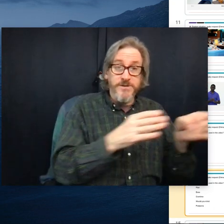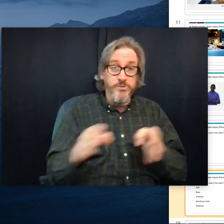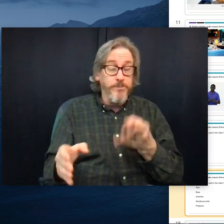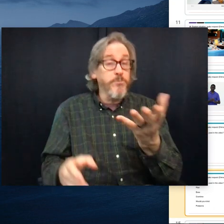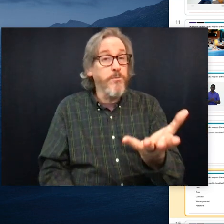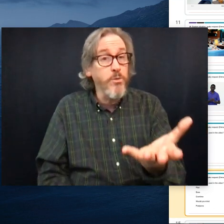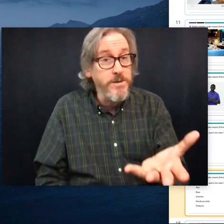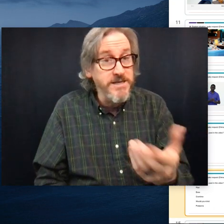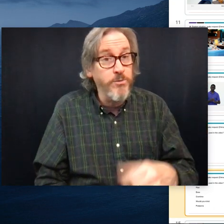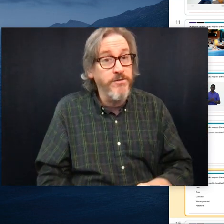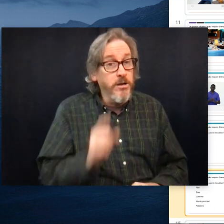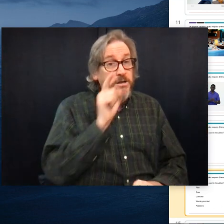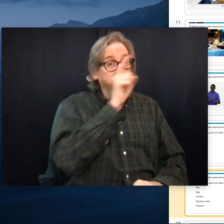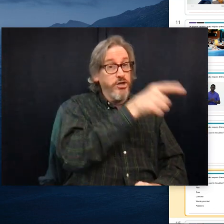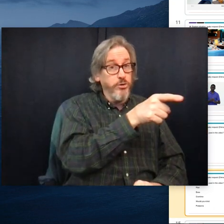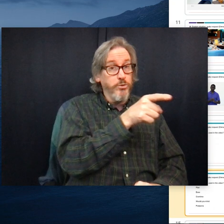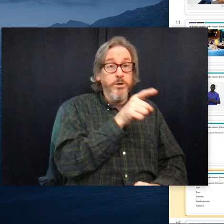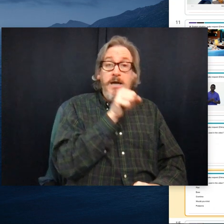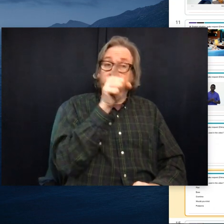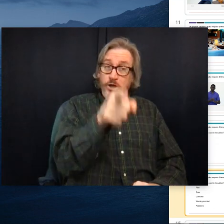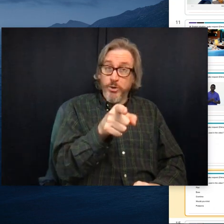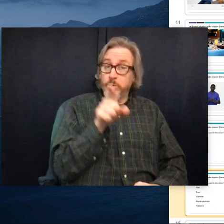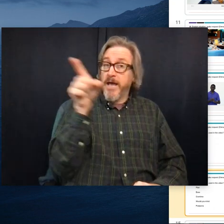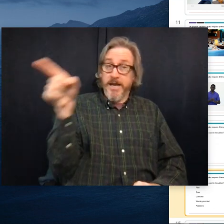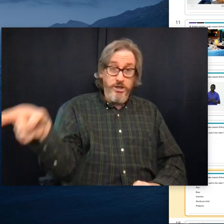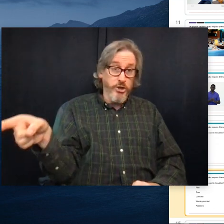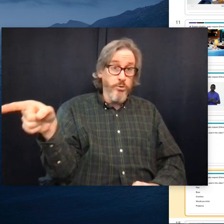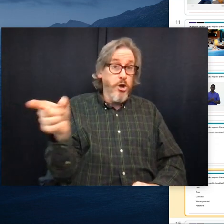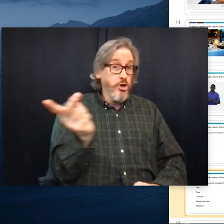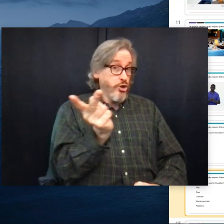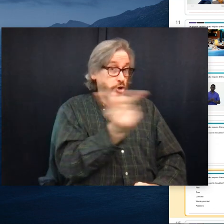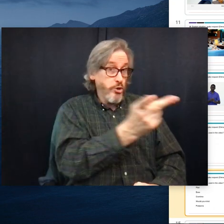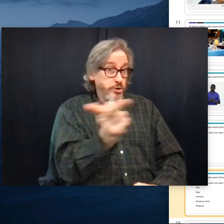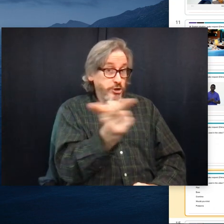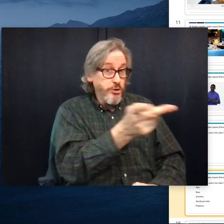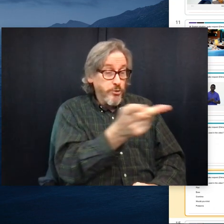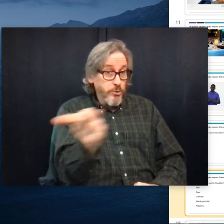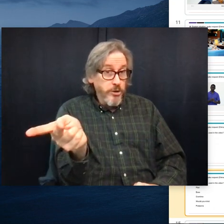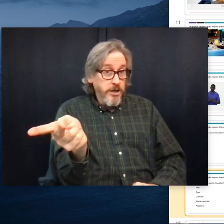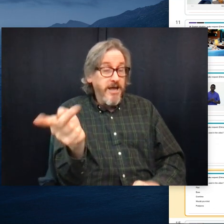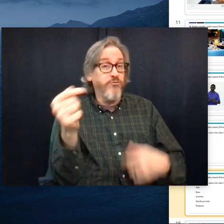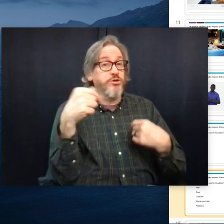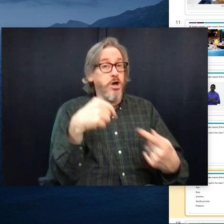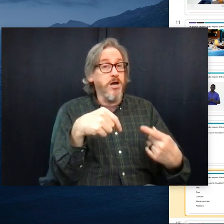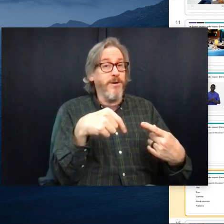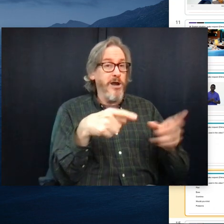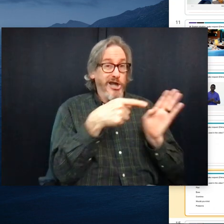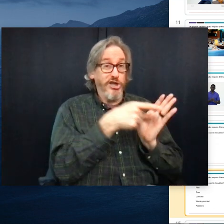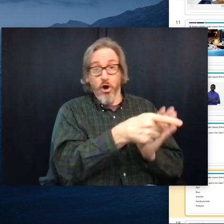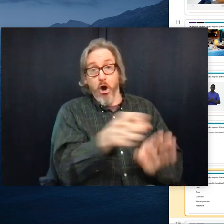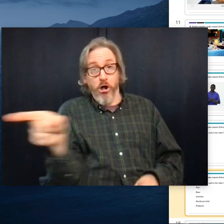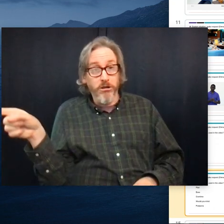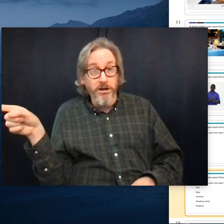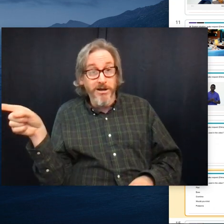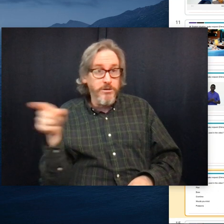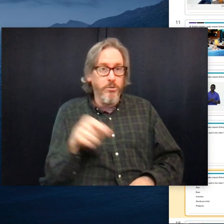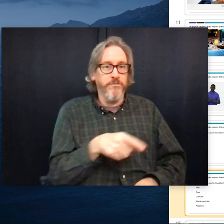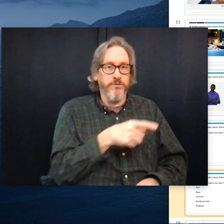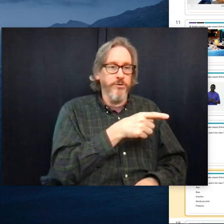tends to be a sweep. Remember what we did with, like, you and you and you two. If we're talking about